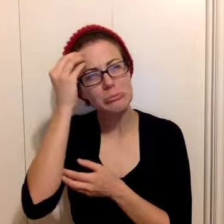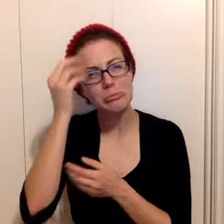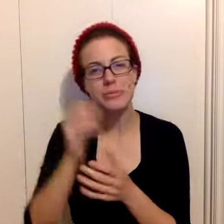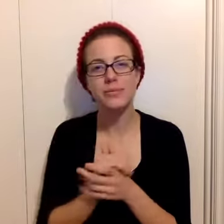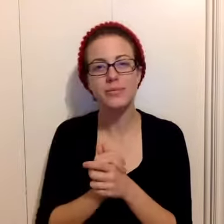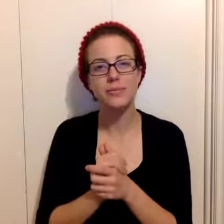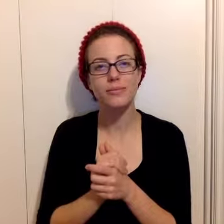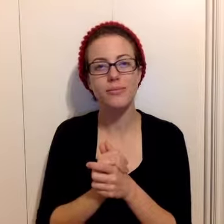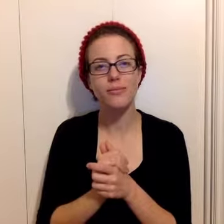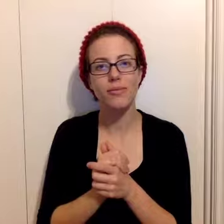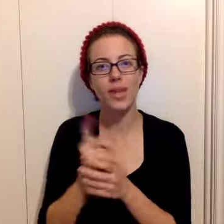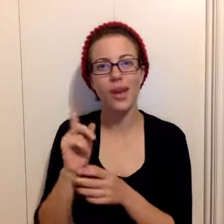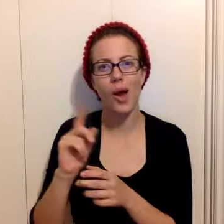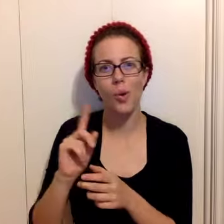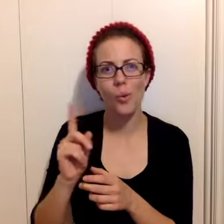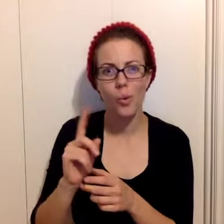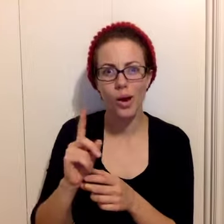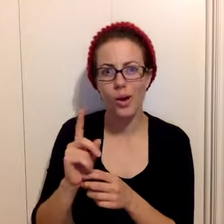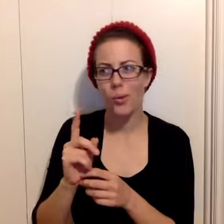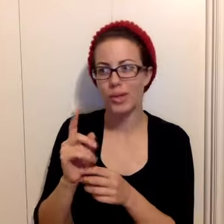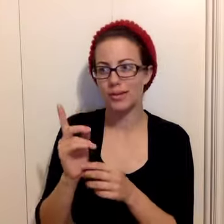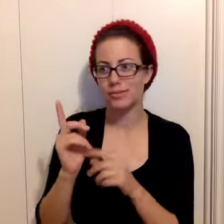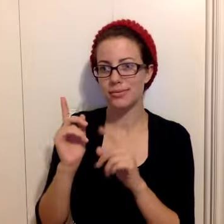where are we going to put the door?